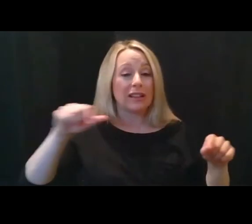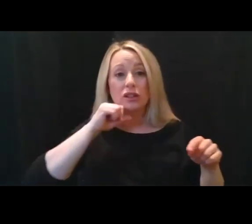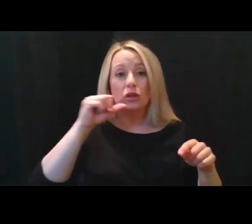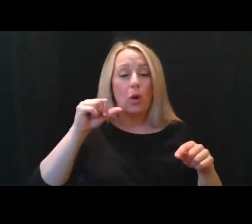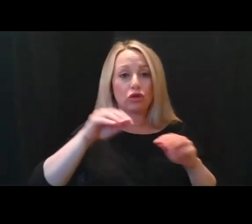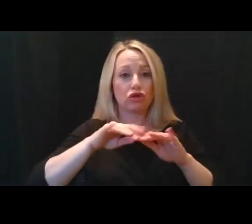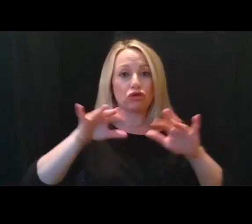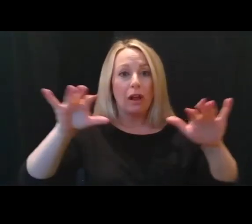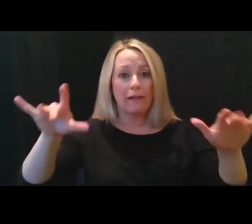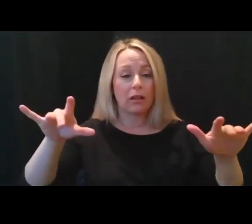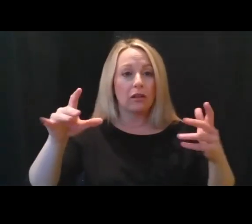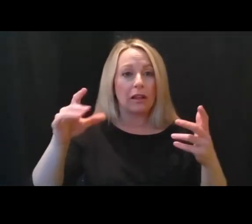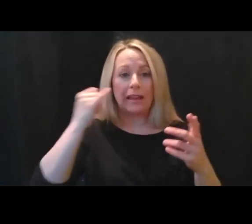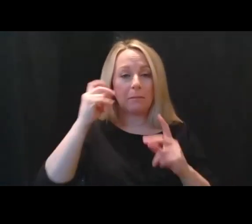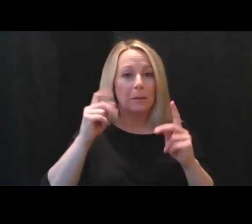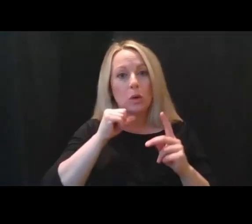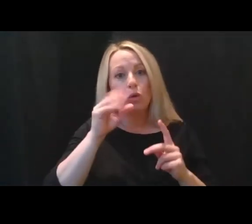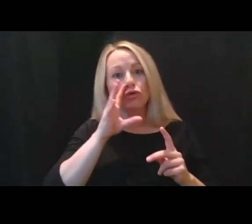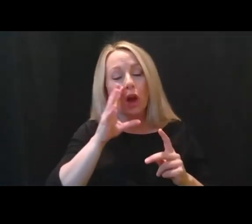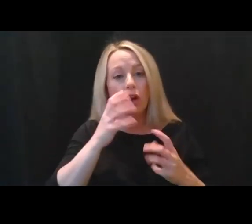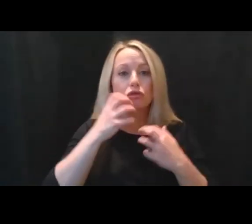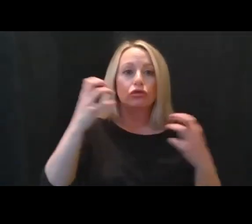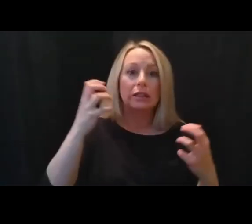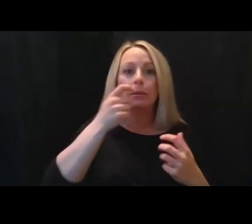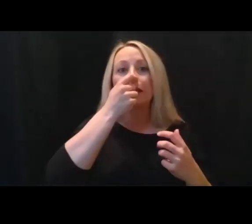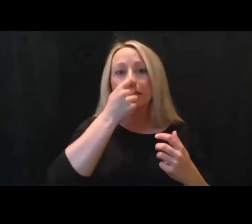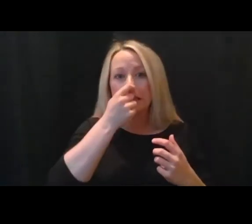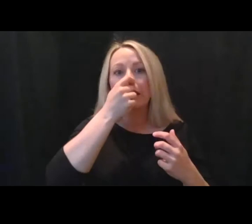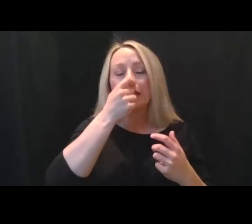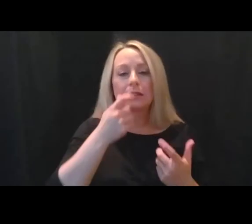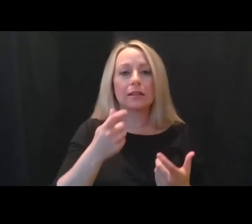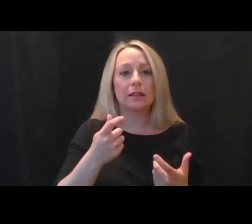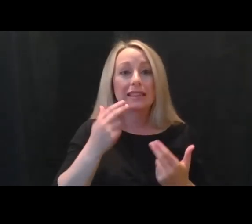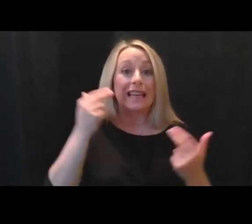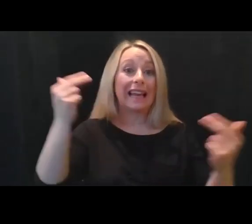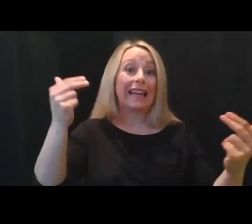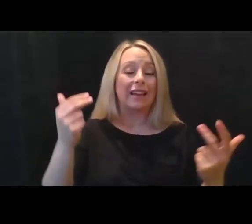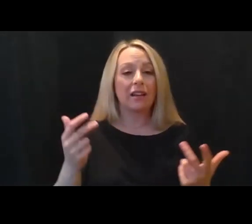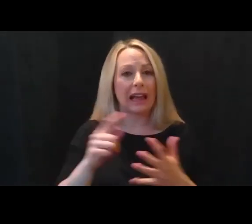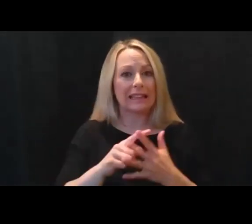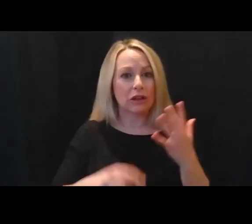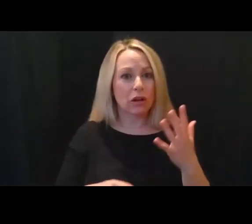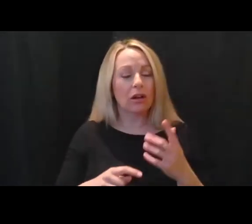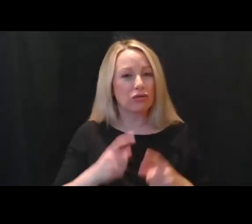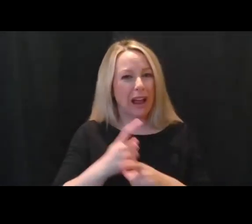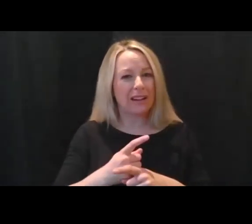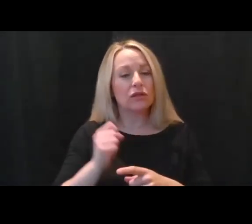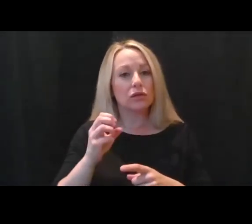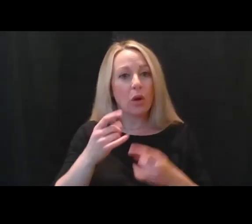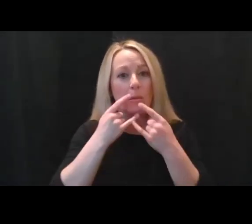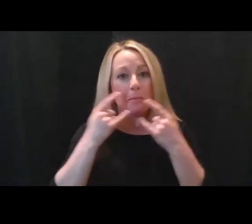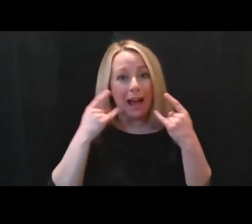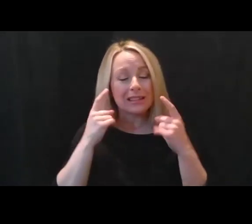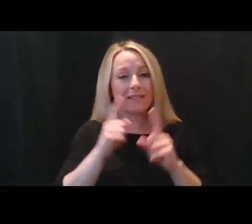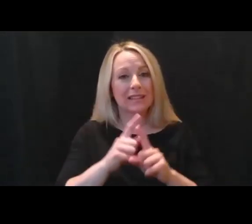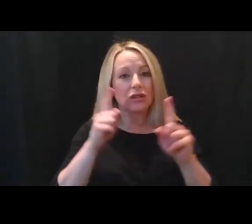sneeze, sing, scream, etc. So there's so masks and physical